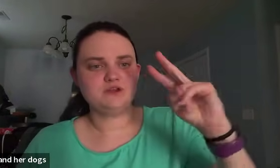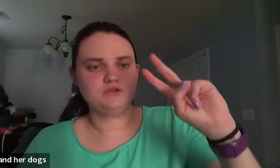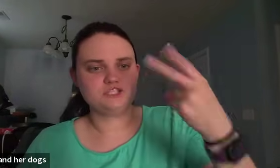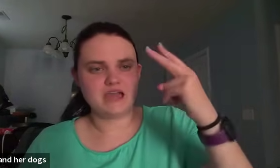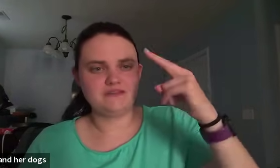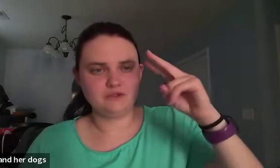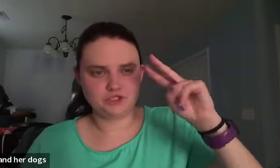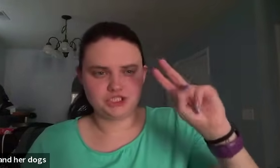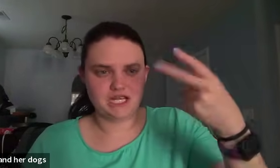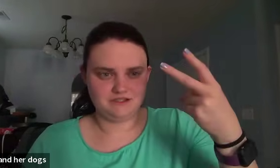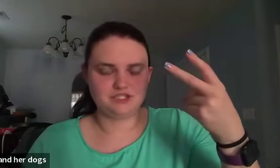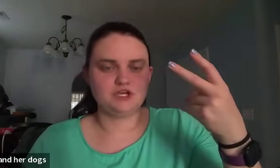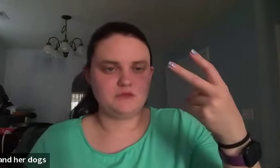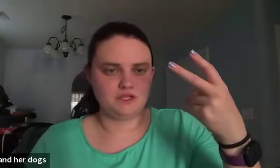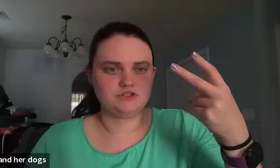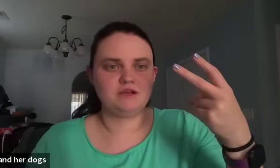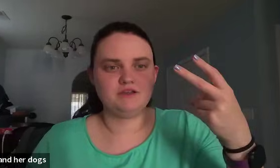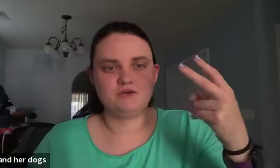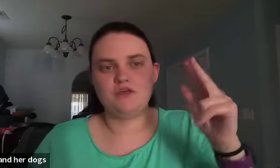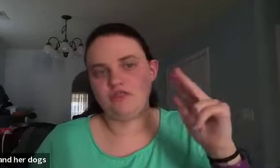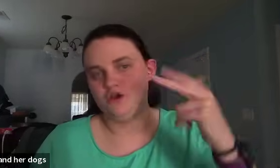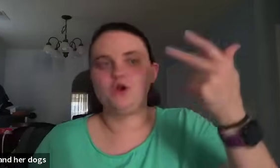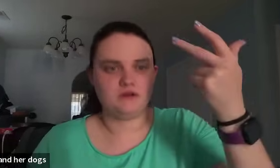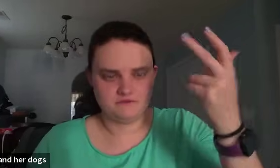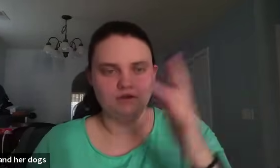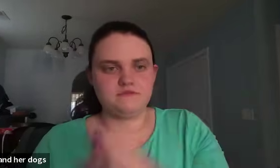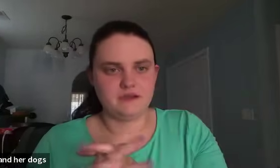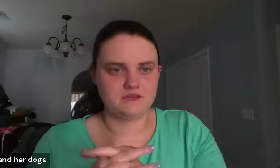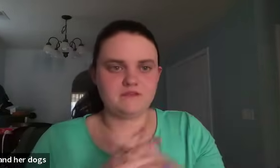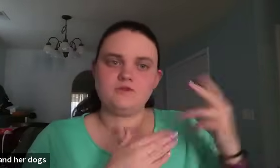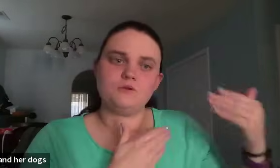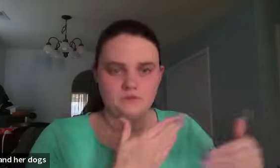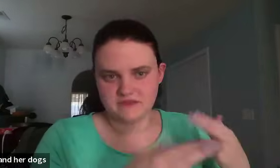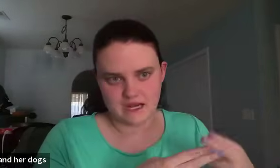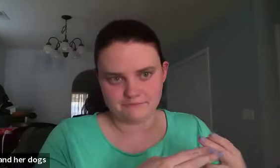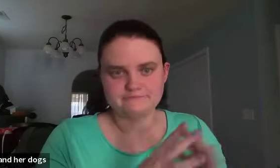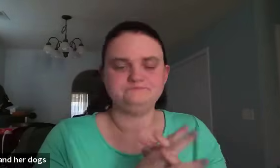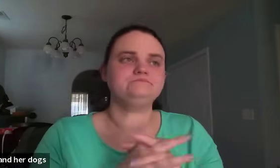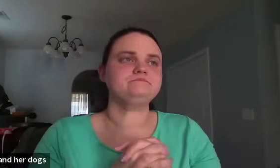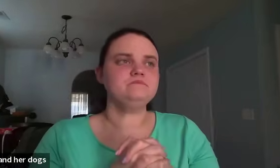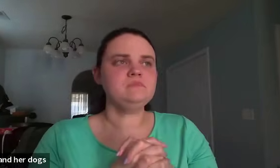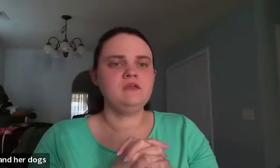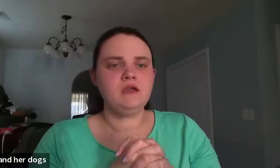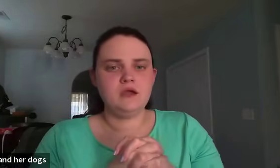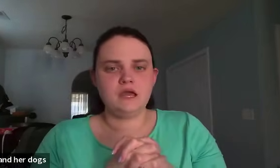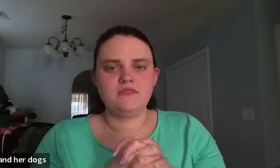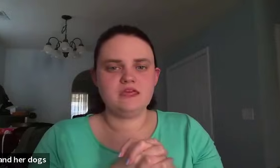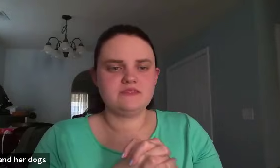so you would just add that little shake to show that you're talking about you're the third of your family, the third one with that name. And then the